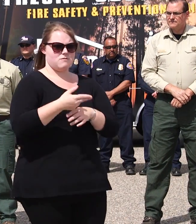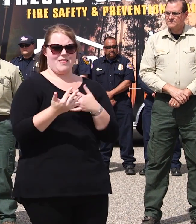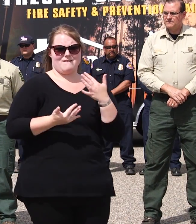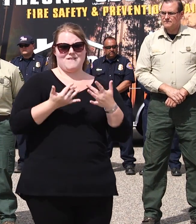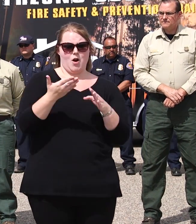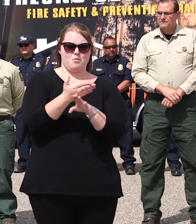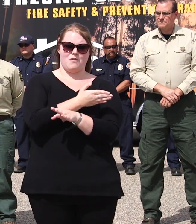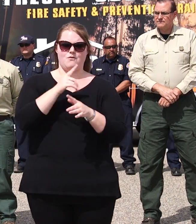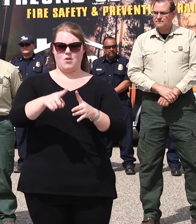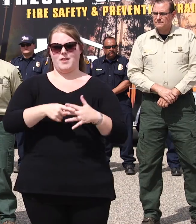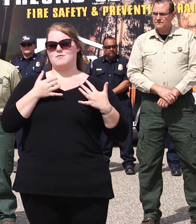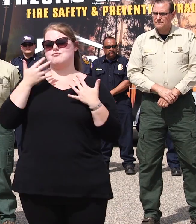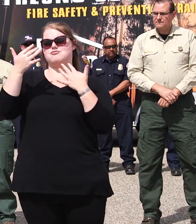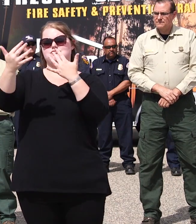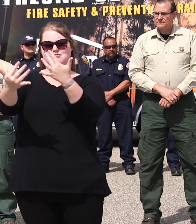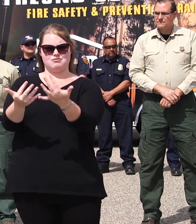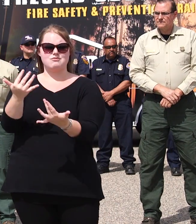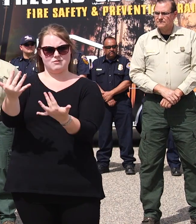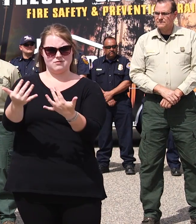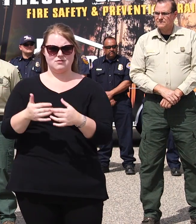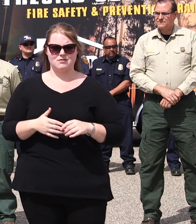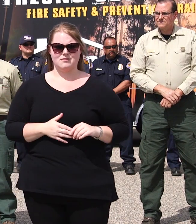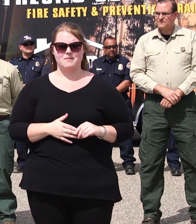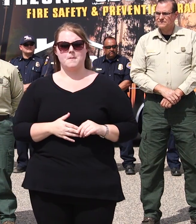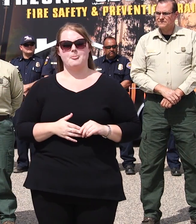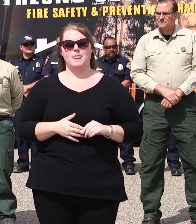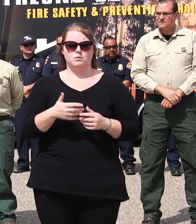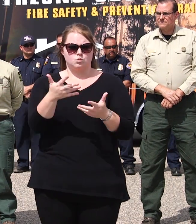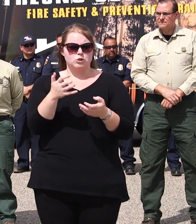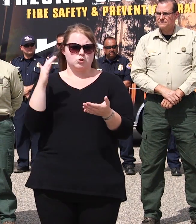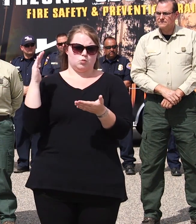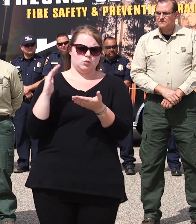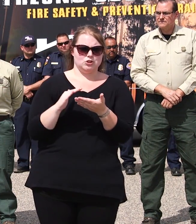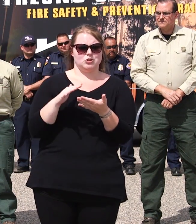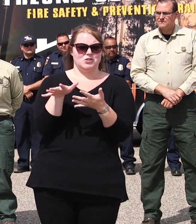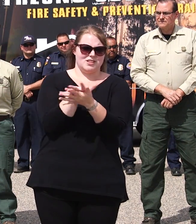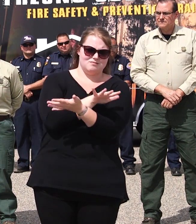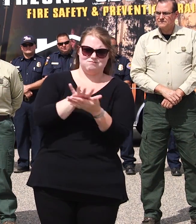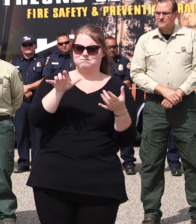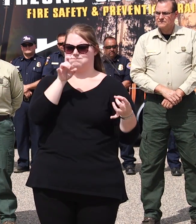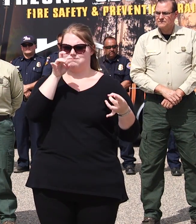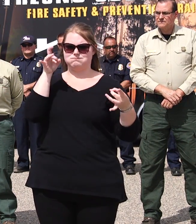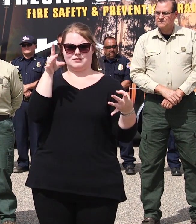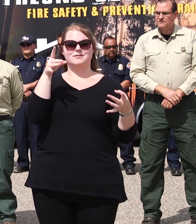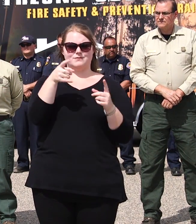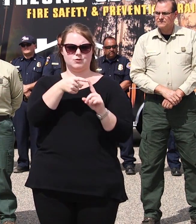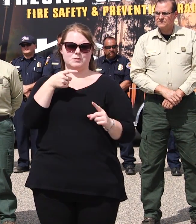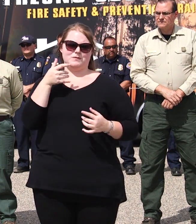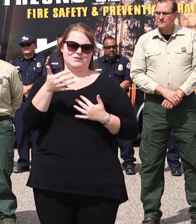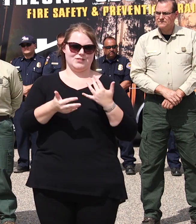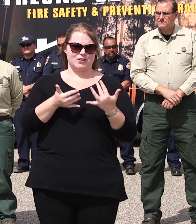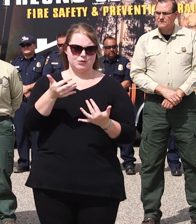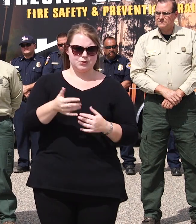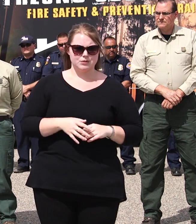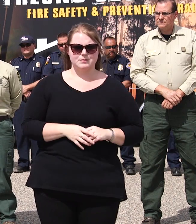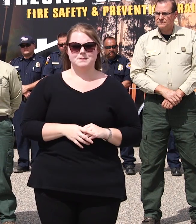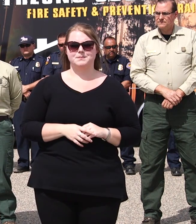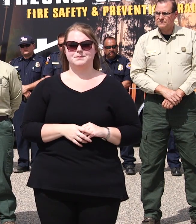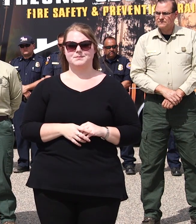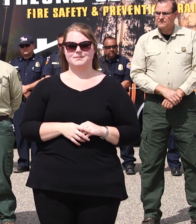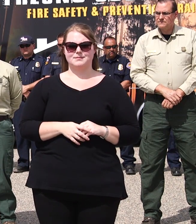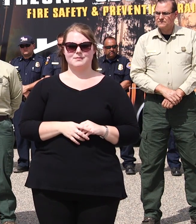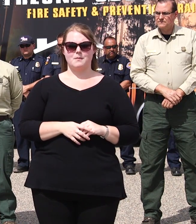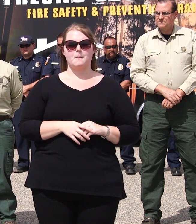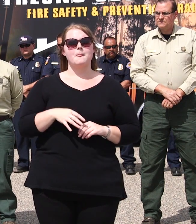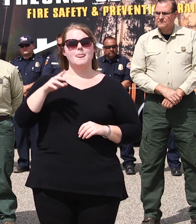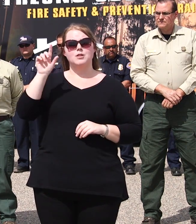do the best things that we know we can do to reduce the catastrophic effects of those fires. So what